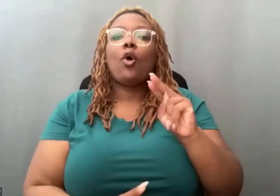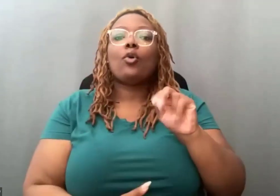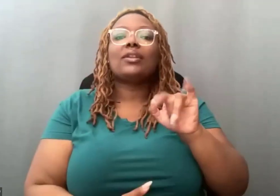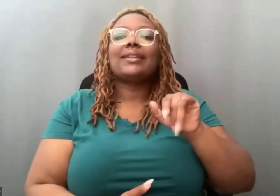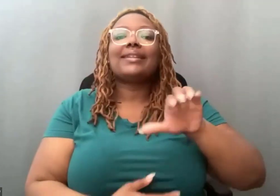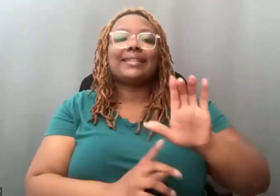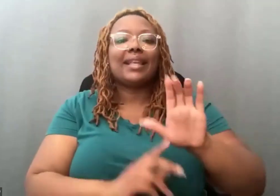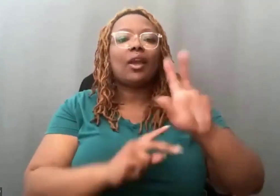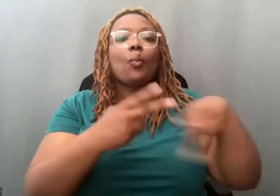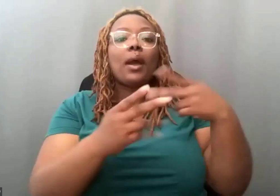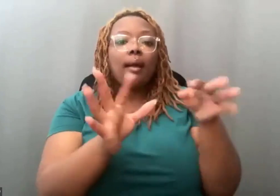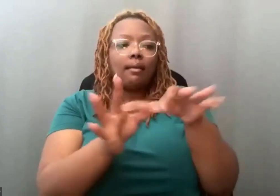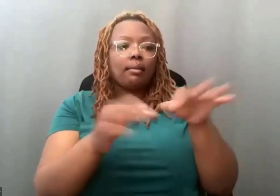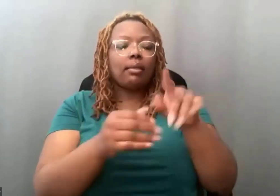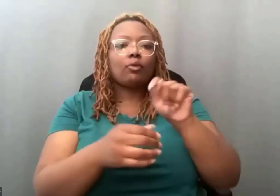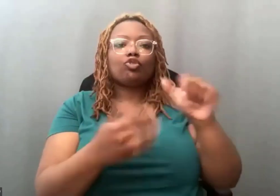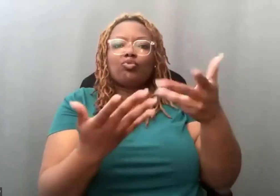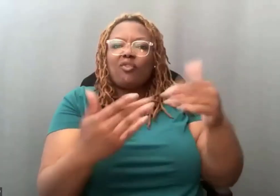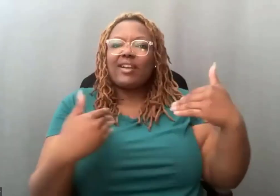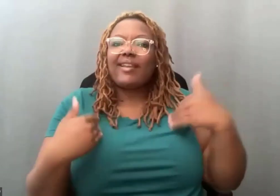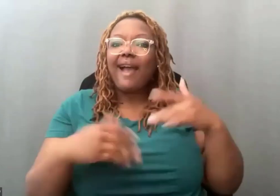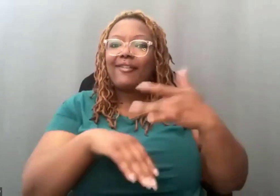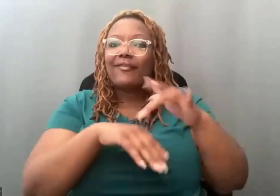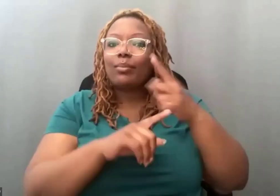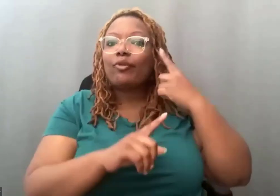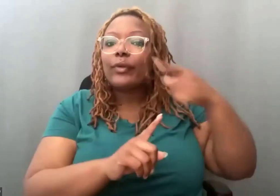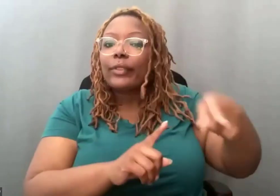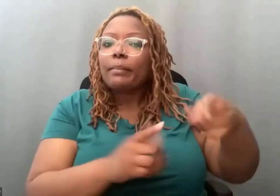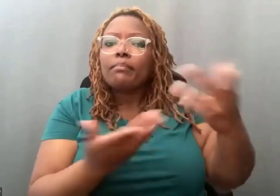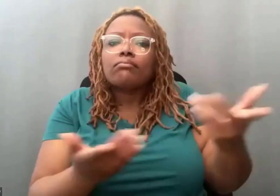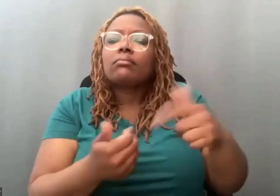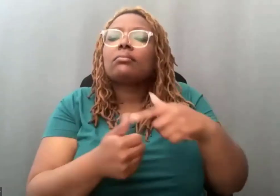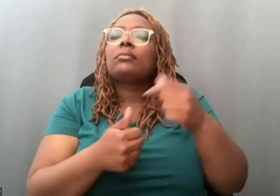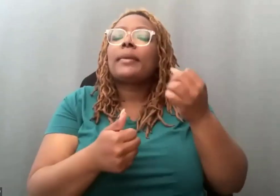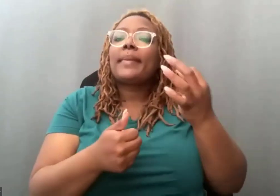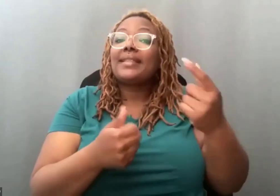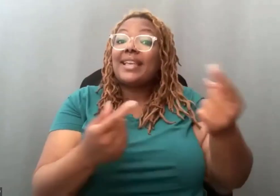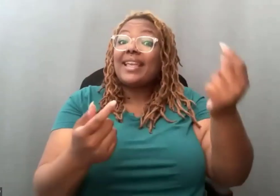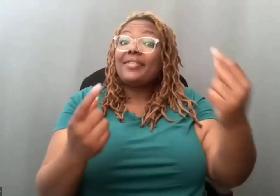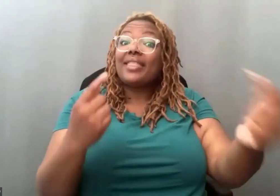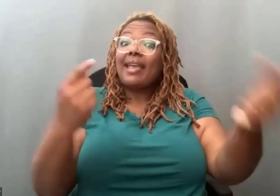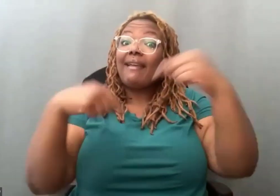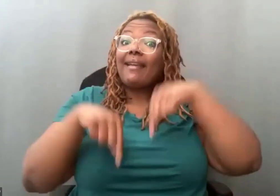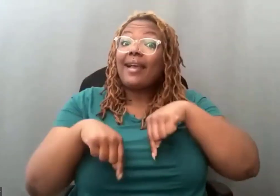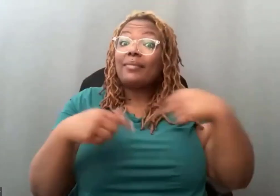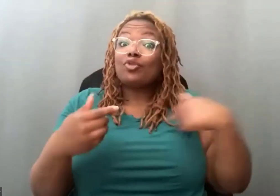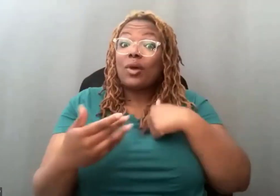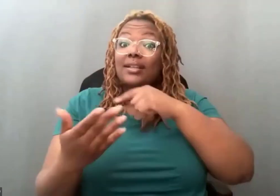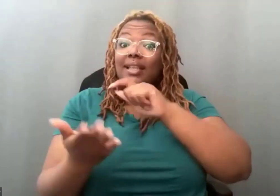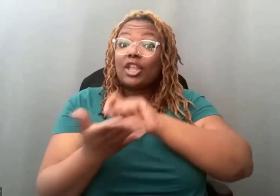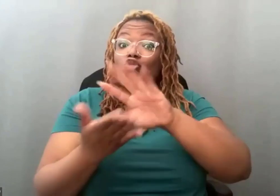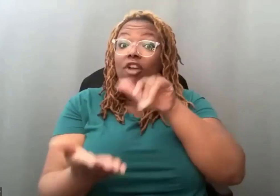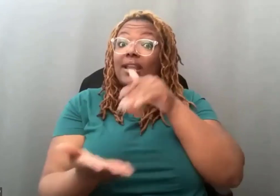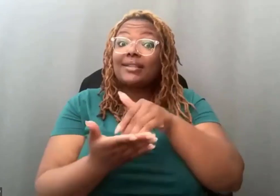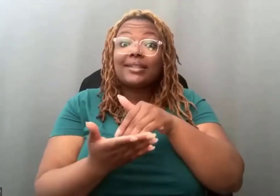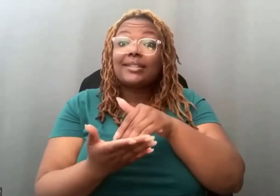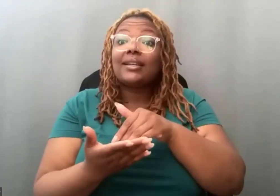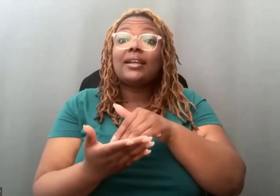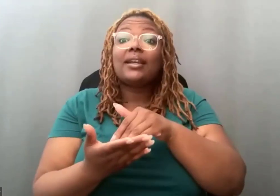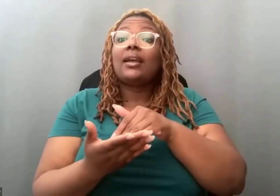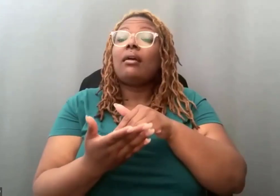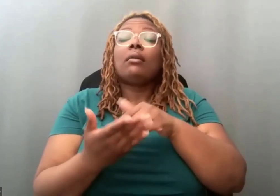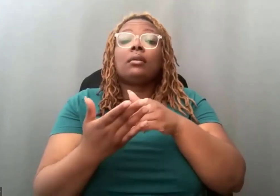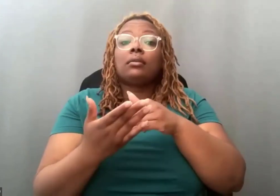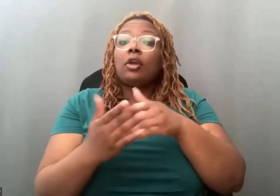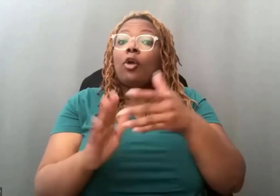what kinds of language tools they already have available, right? Because if they're coming to us with an L1 already, or maybe